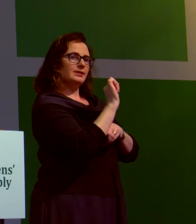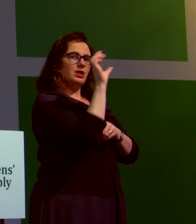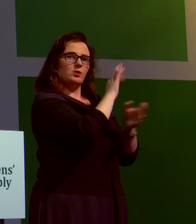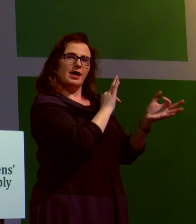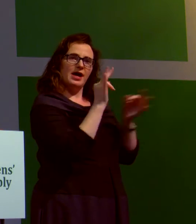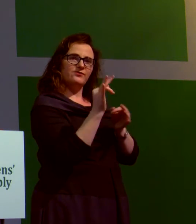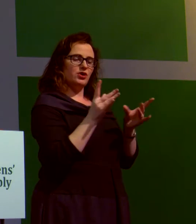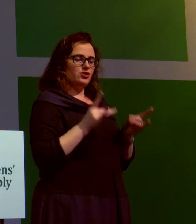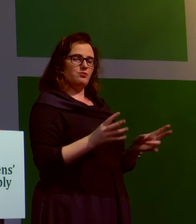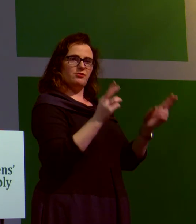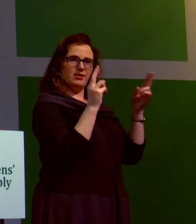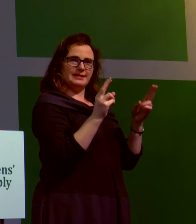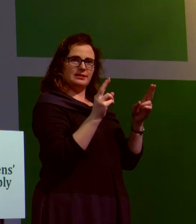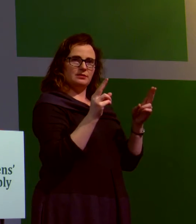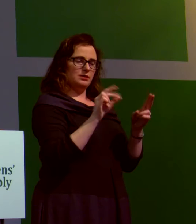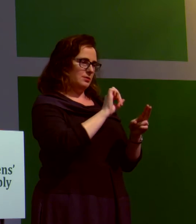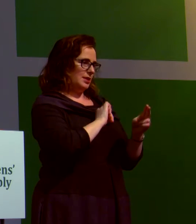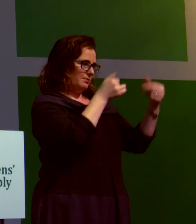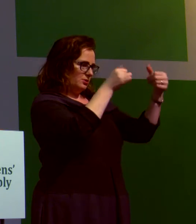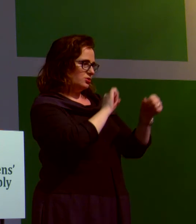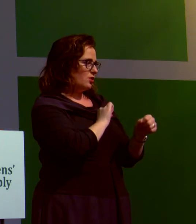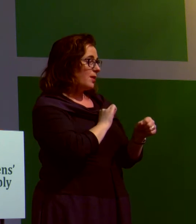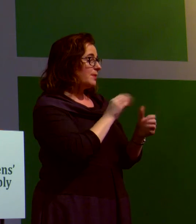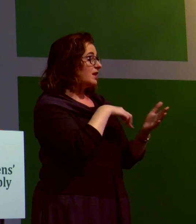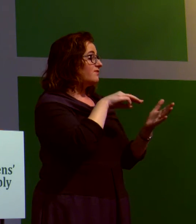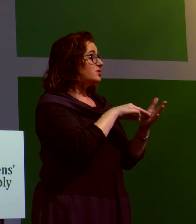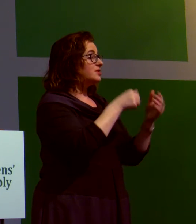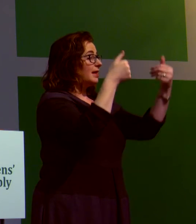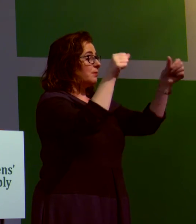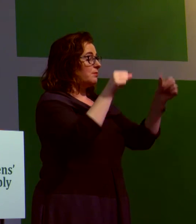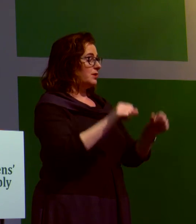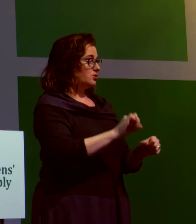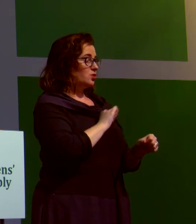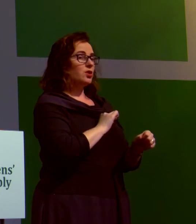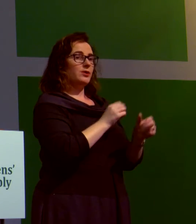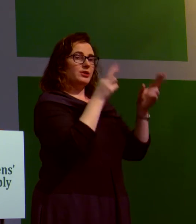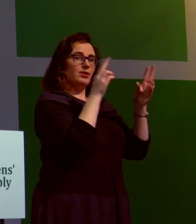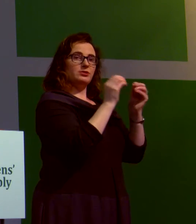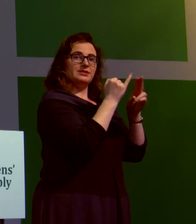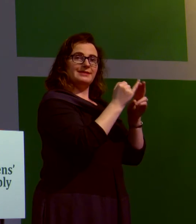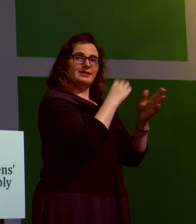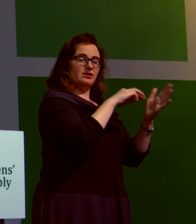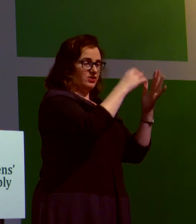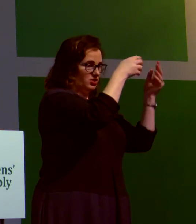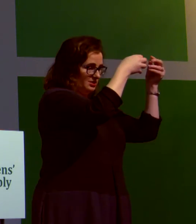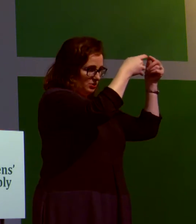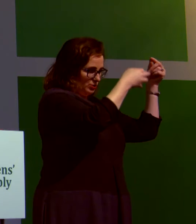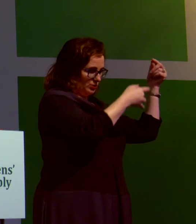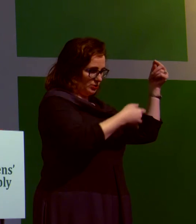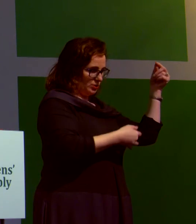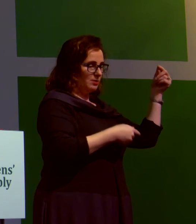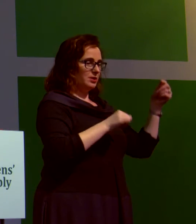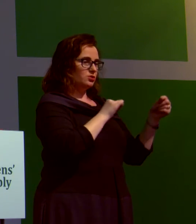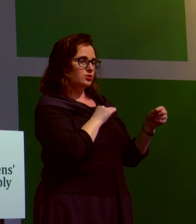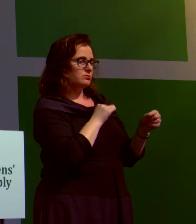court that kind of implements the Convention and makes sure that the rights that are set out in the Convention are protected by